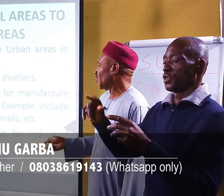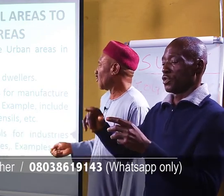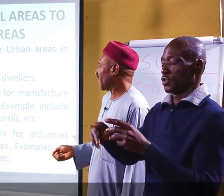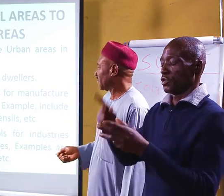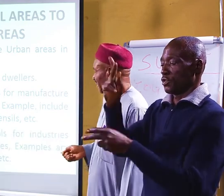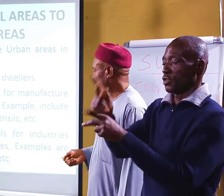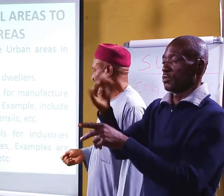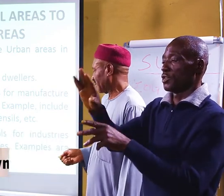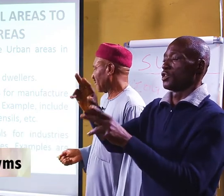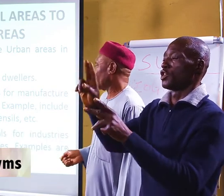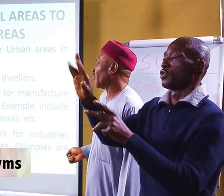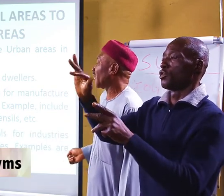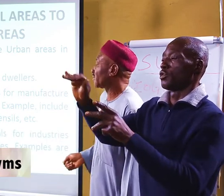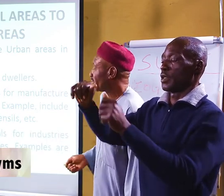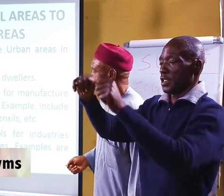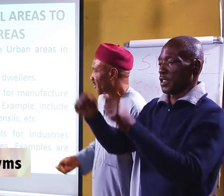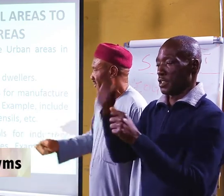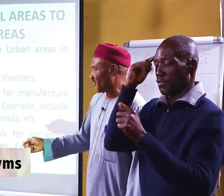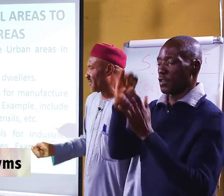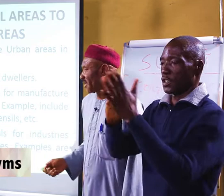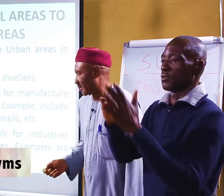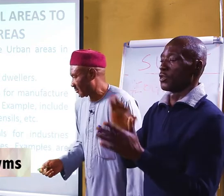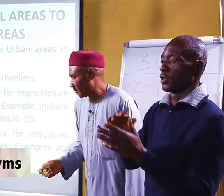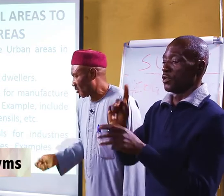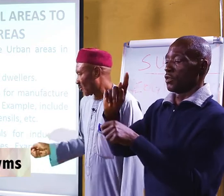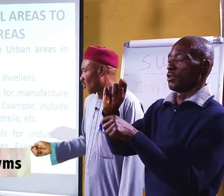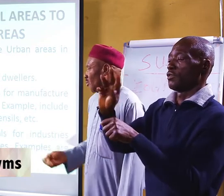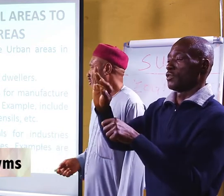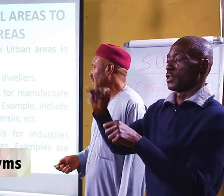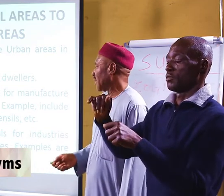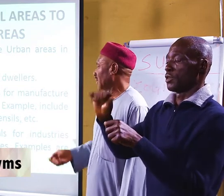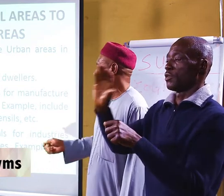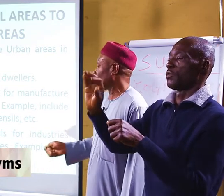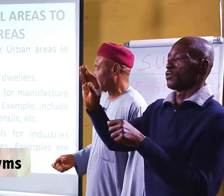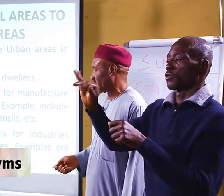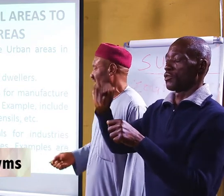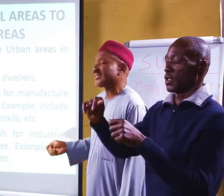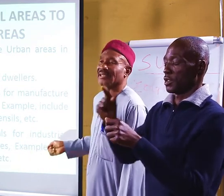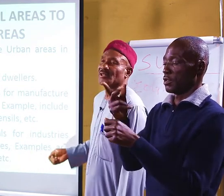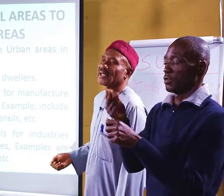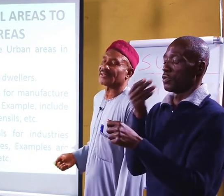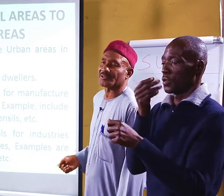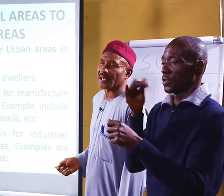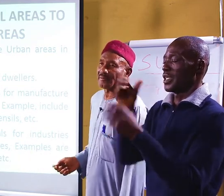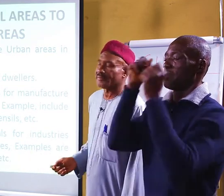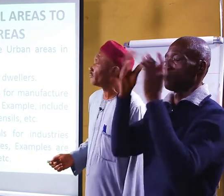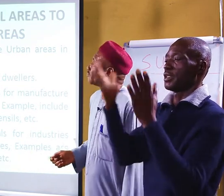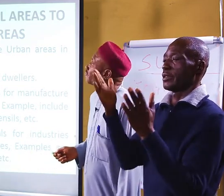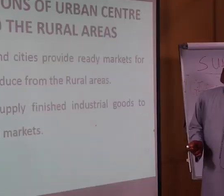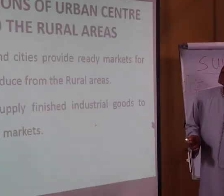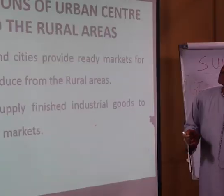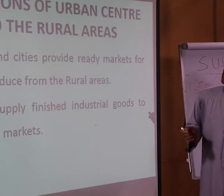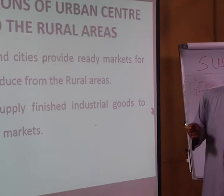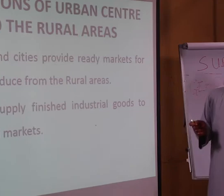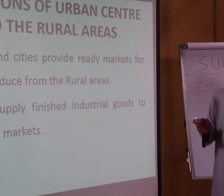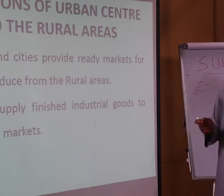located in the urban centers. For example, timber, cocoa, and granite, etc., etc.